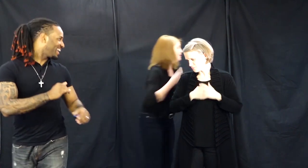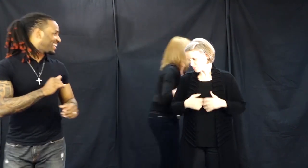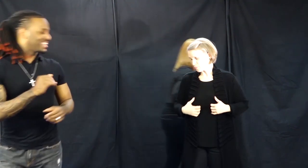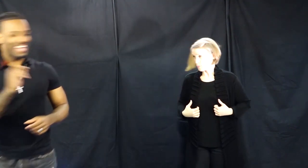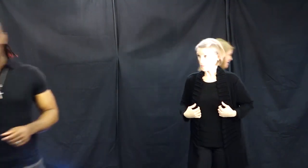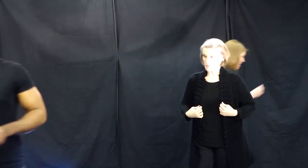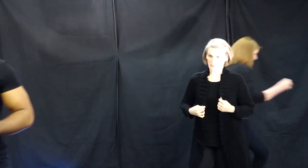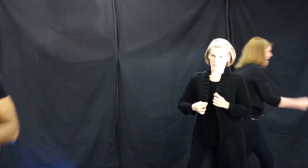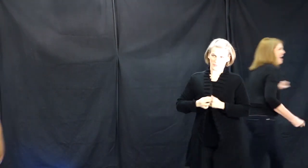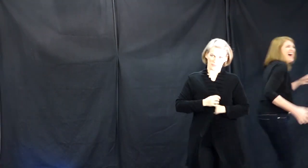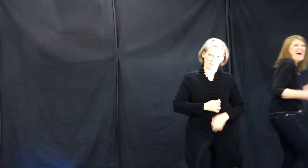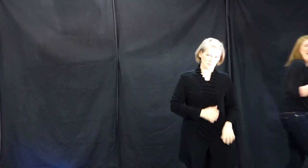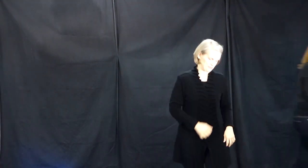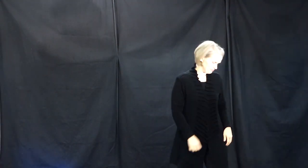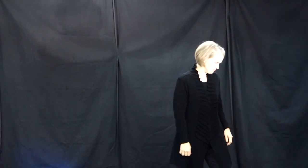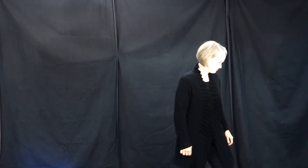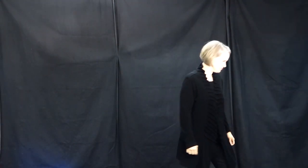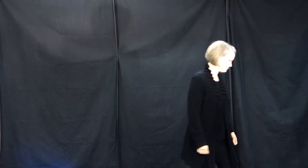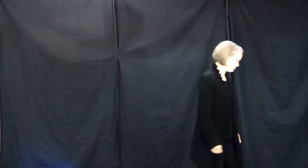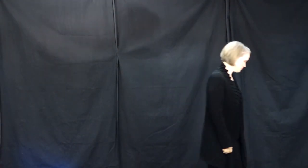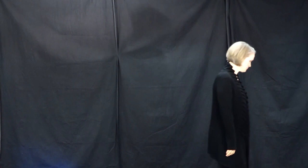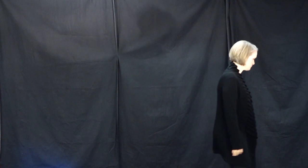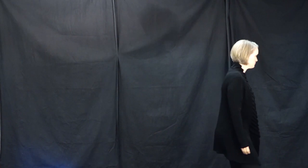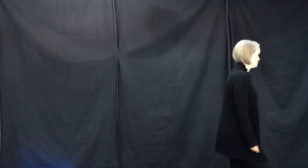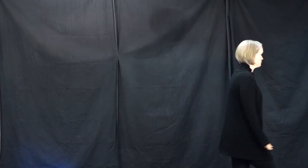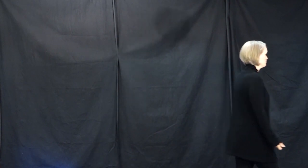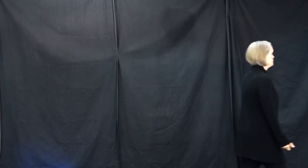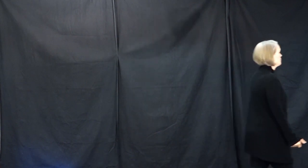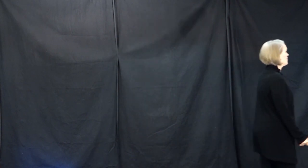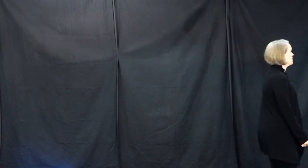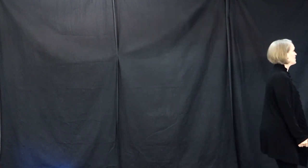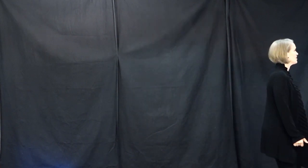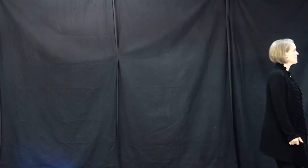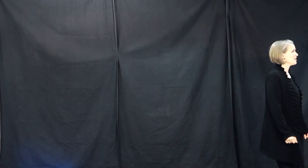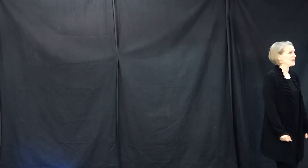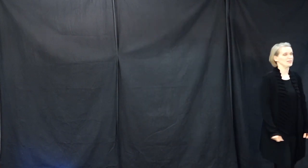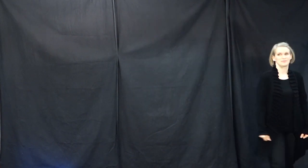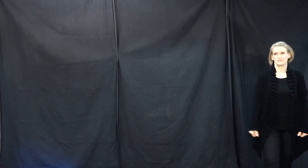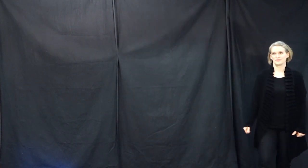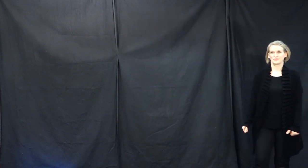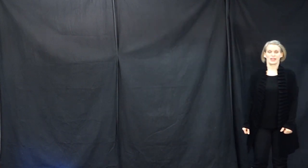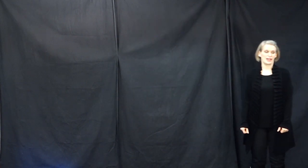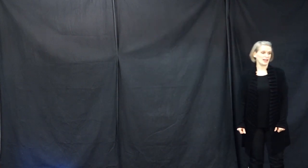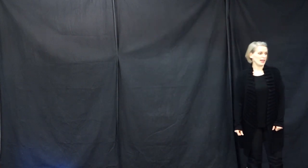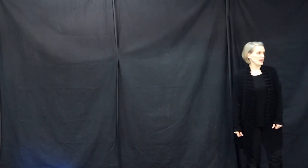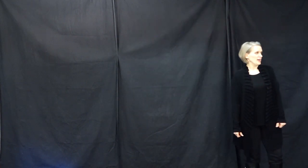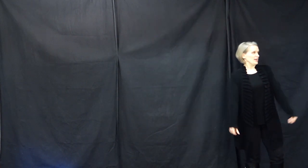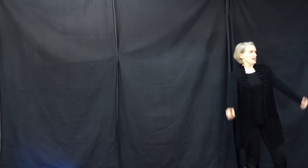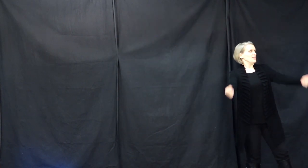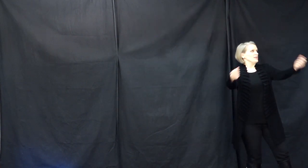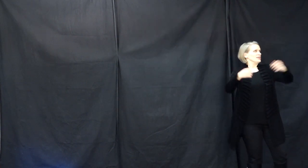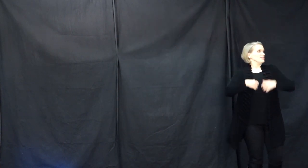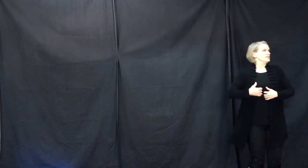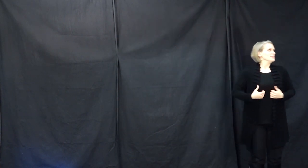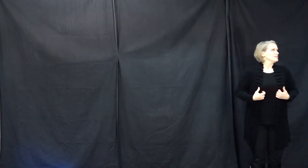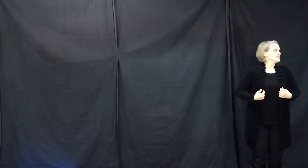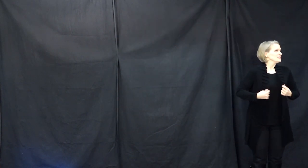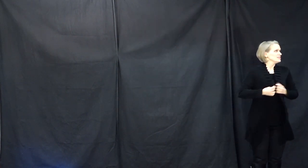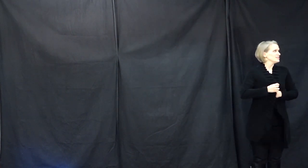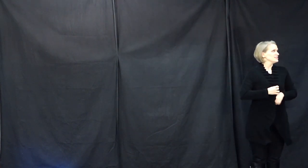Hey, that was really cool. I know. I was looking at the wrong side, so I'm like, Yeah. well, I just said to her, I'm like, oh, do I come in here?